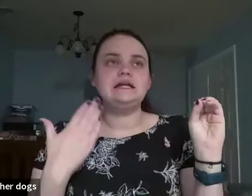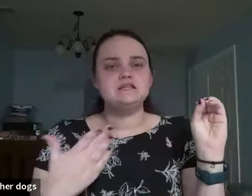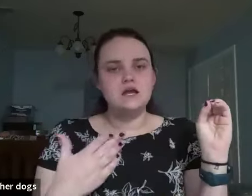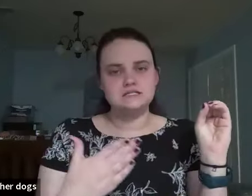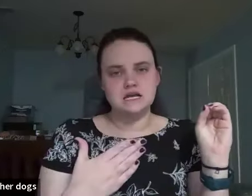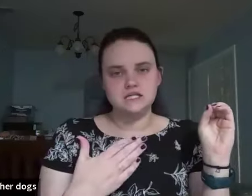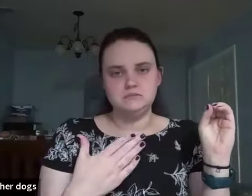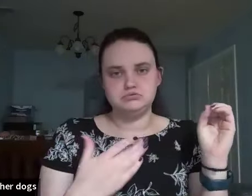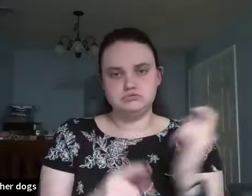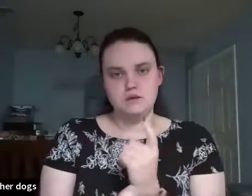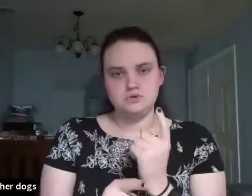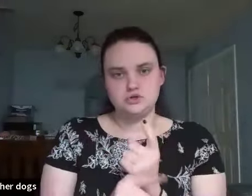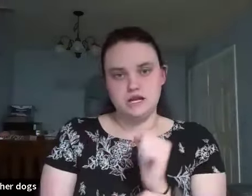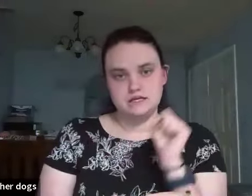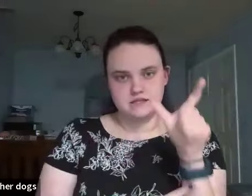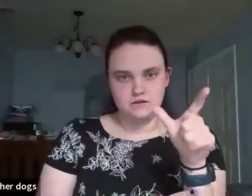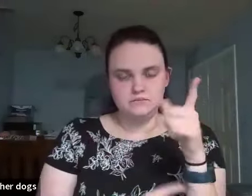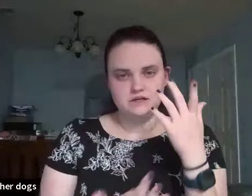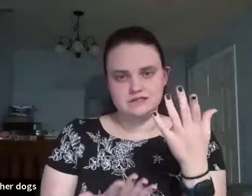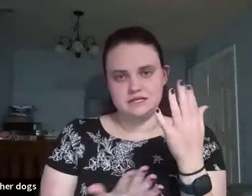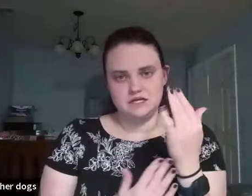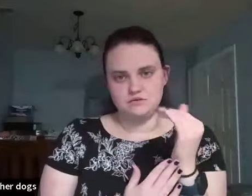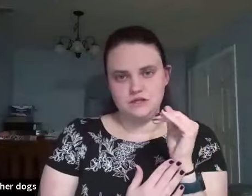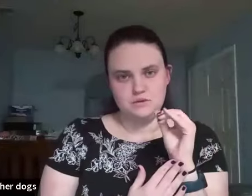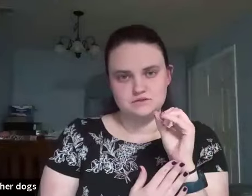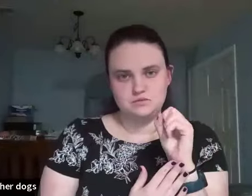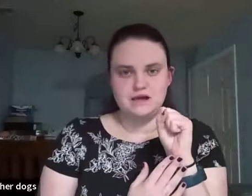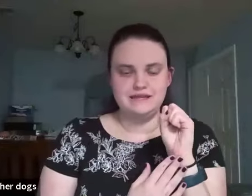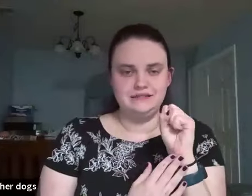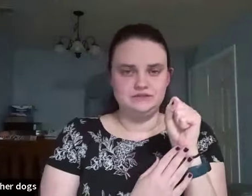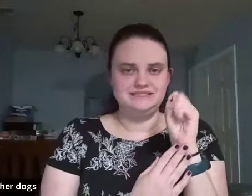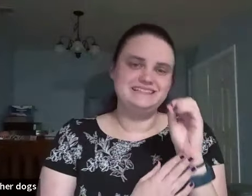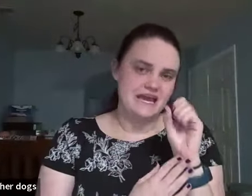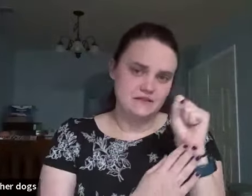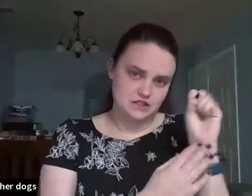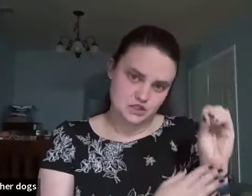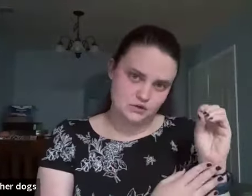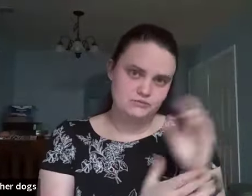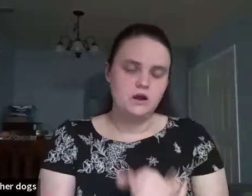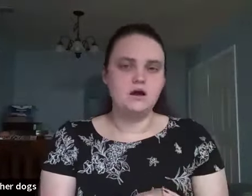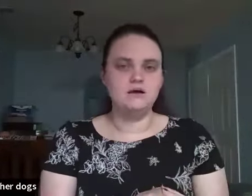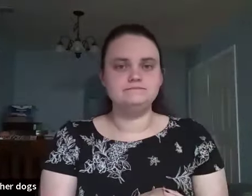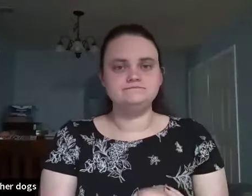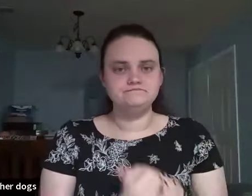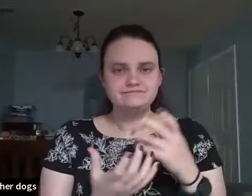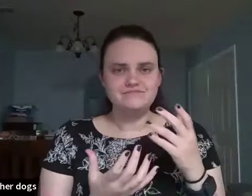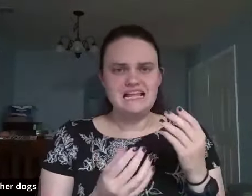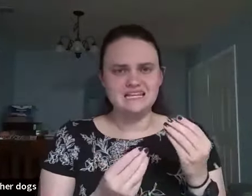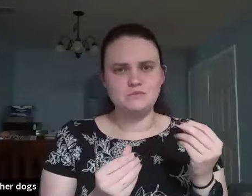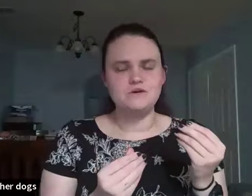it's not exactly proper ASL because that's not really always one you say like so. It's more